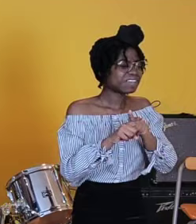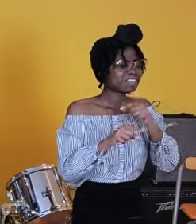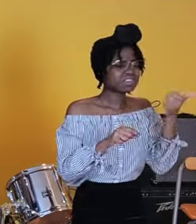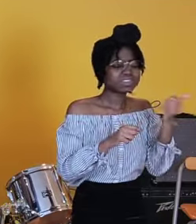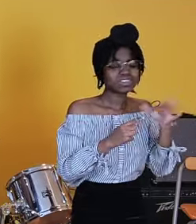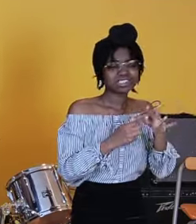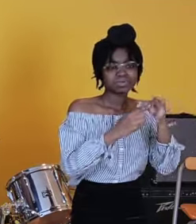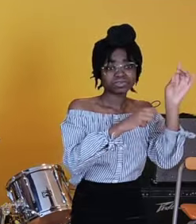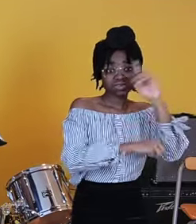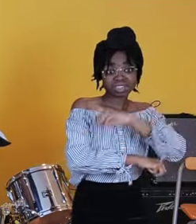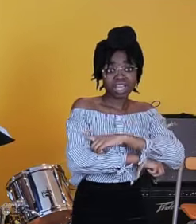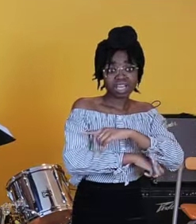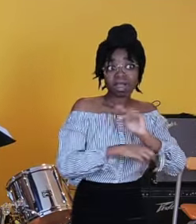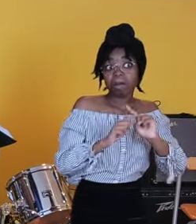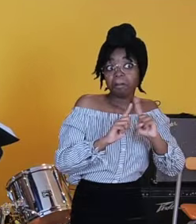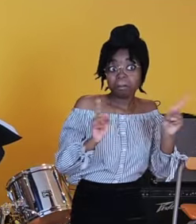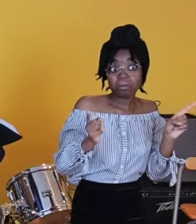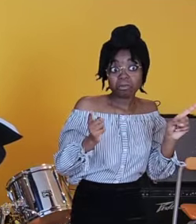day has been set aside